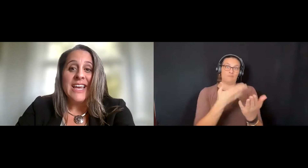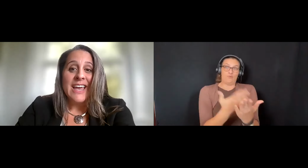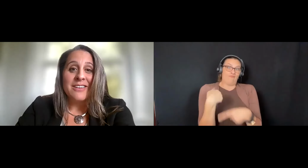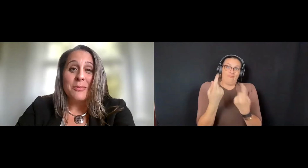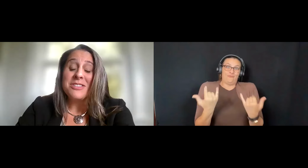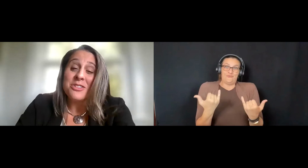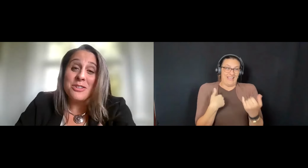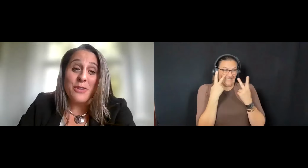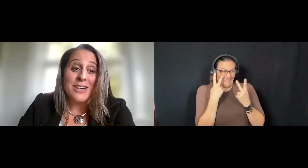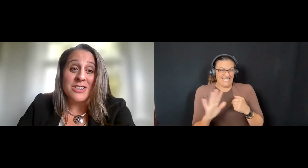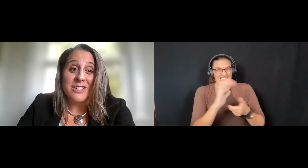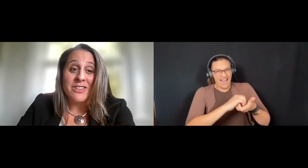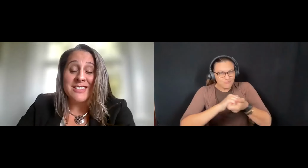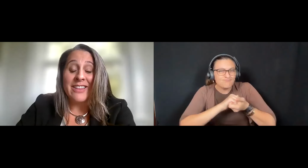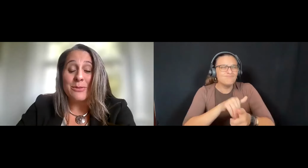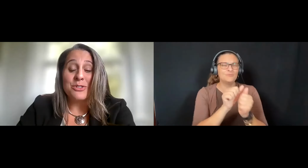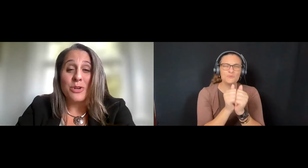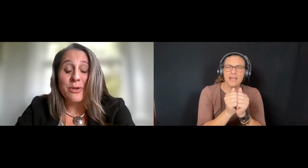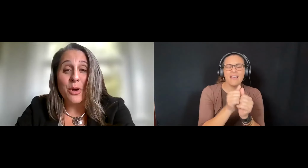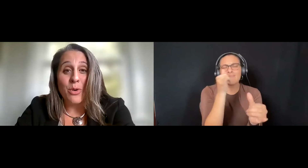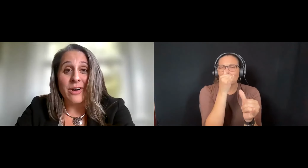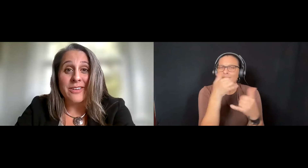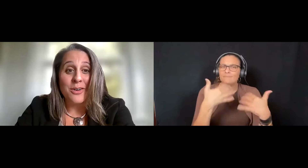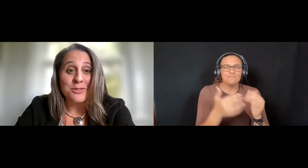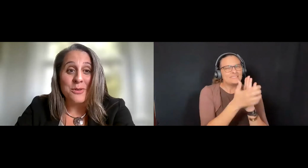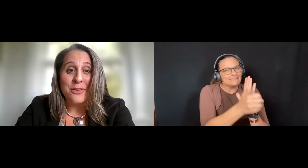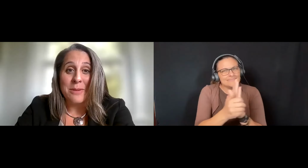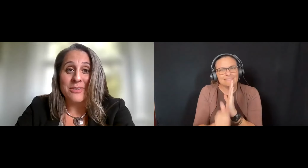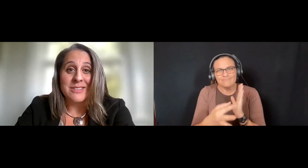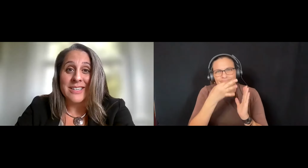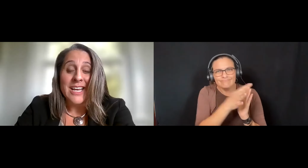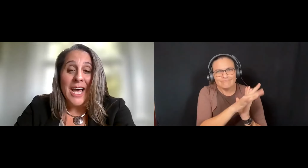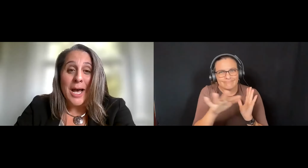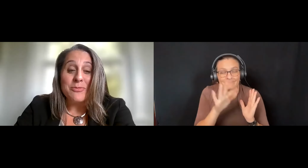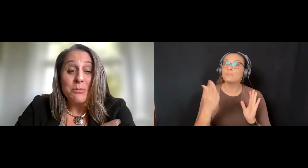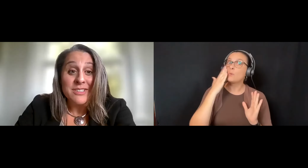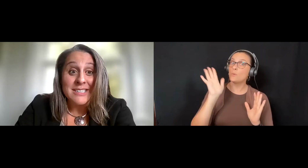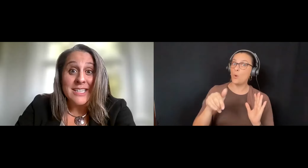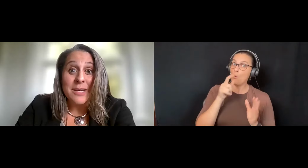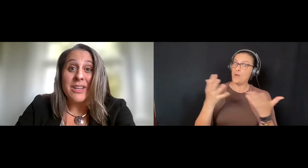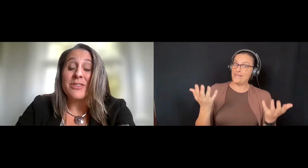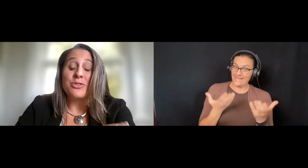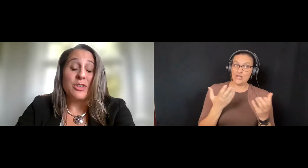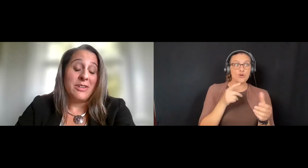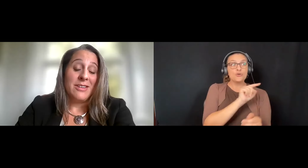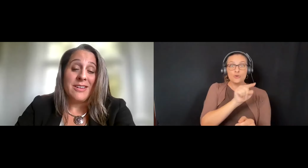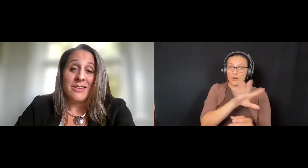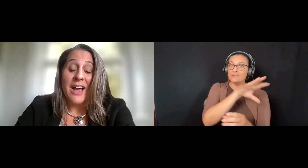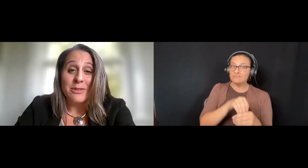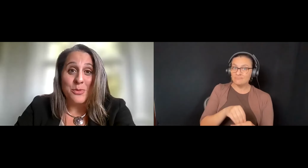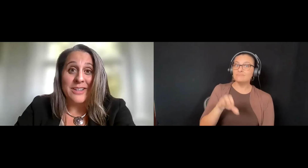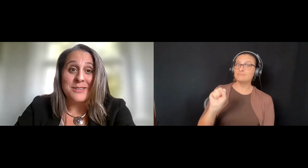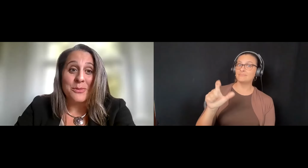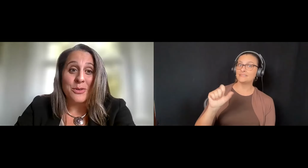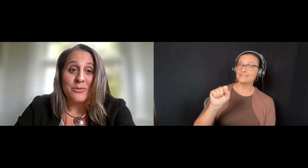together. And this is just a fraction of the Sign Language Storybook cohort. There are also other members that didn't present today, but have contributed